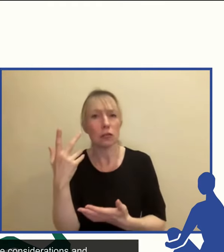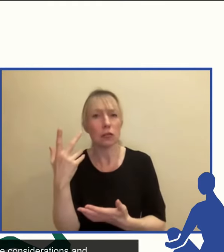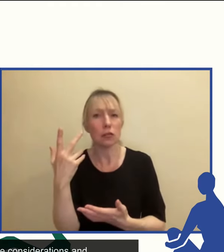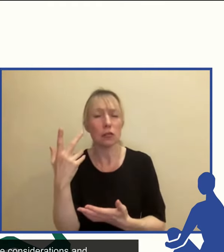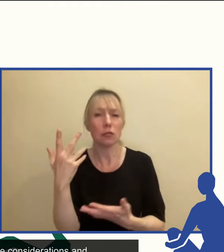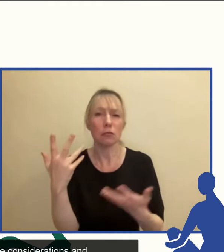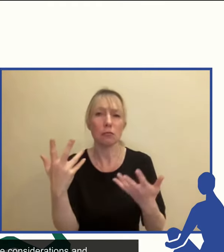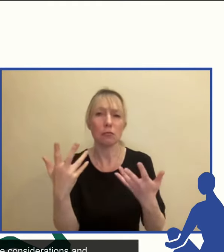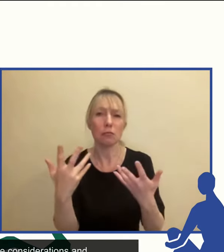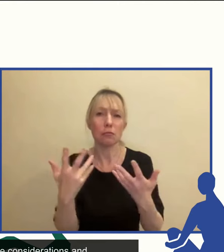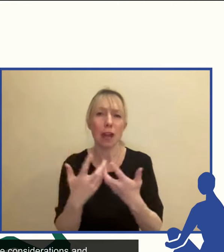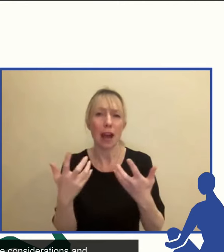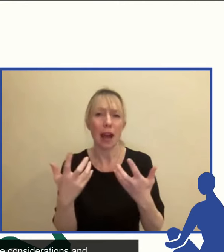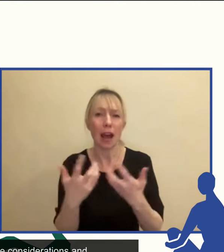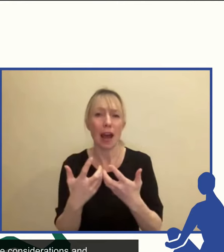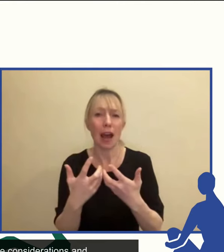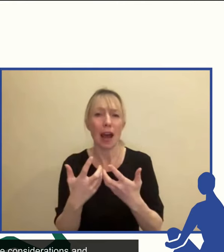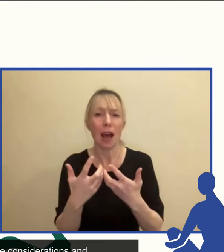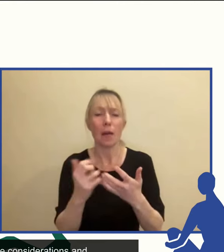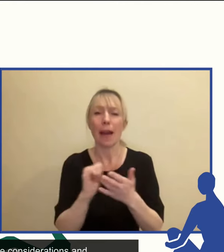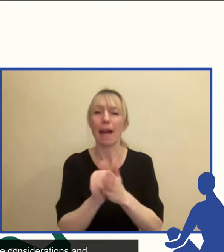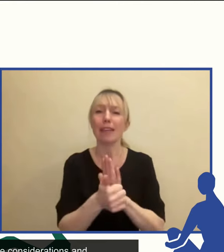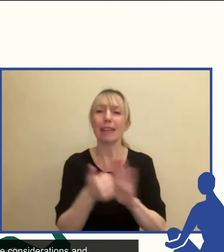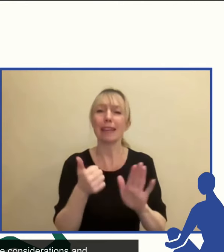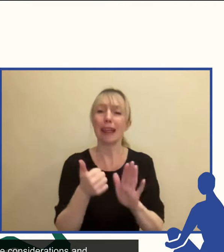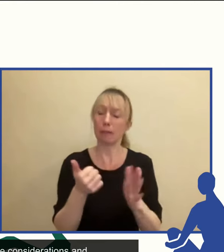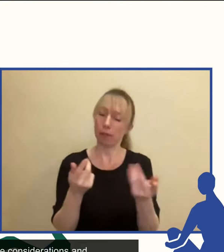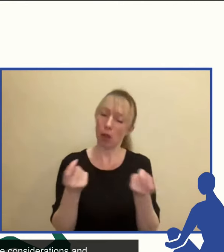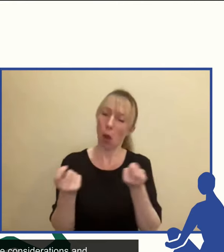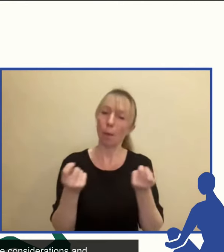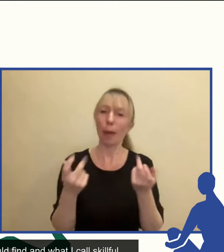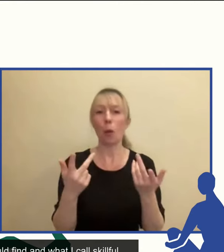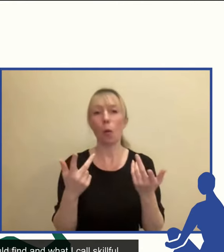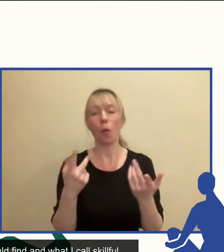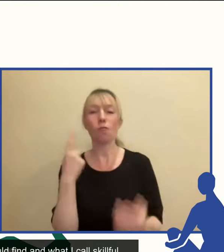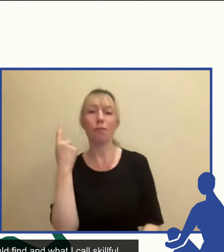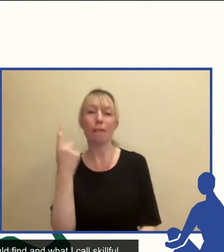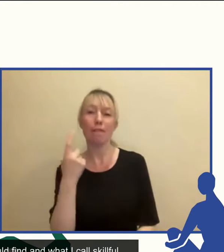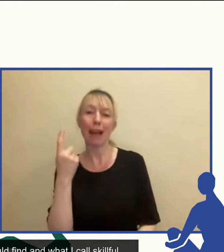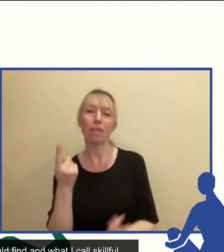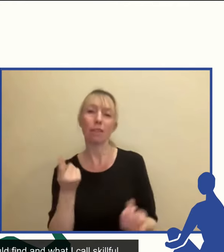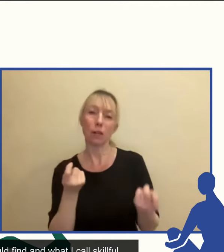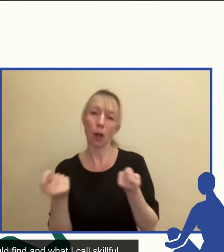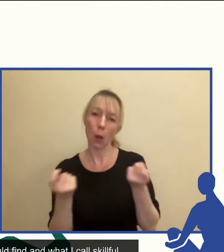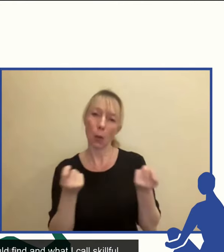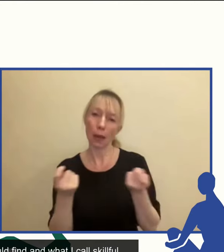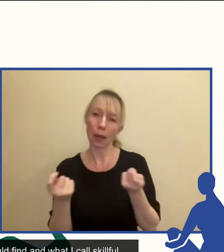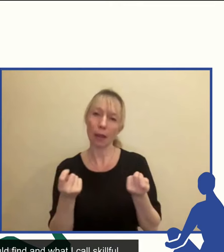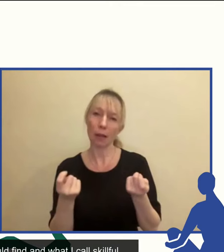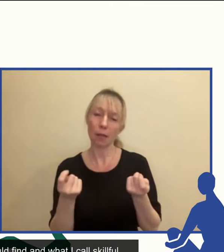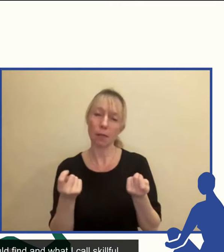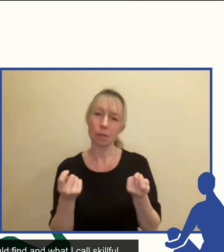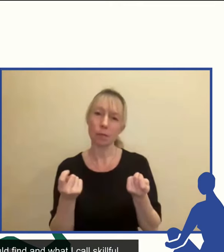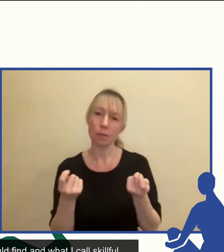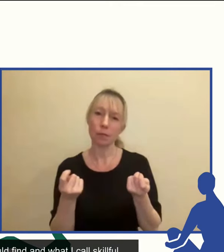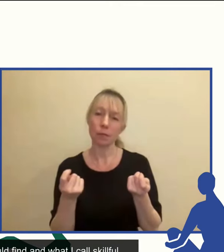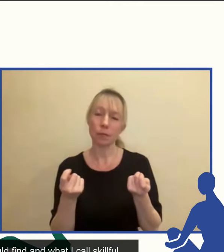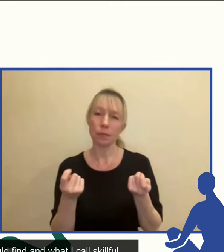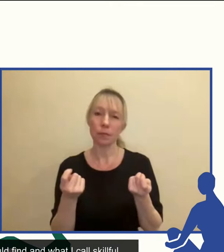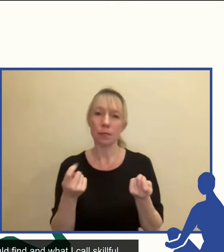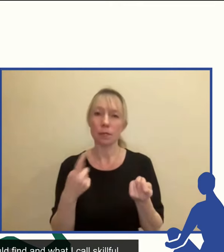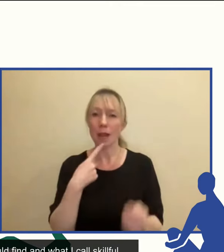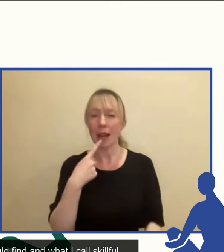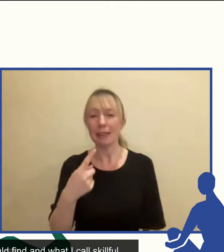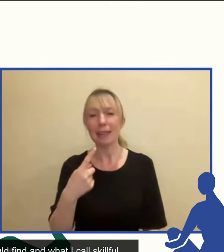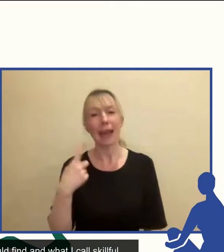would find in what I call skillful coping or reflective coping. And by reflective coping, I